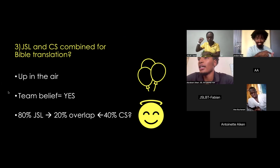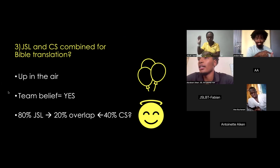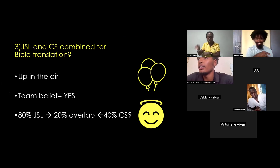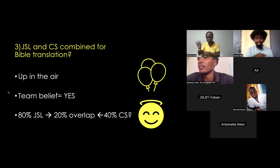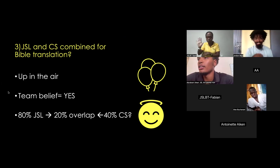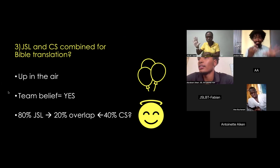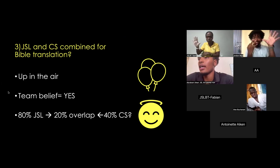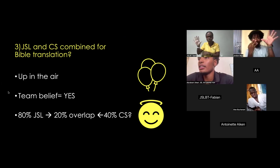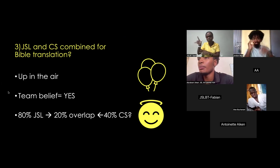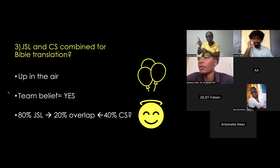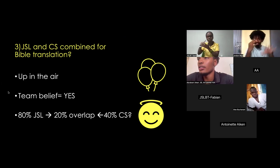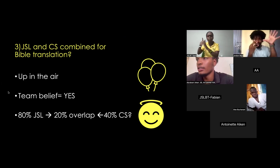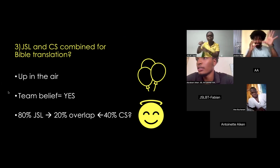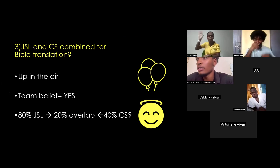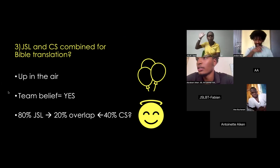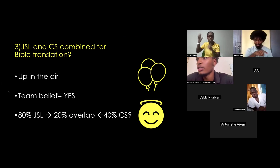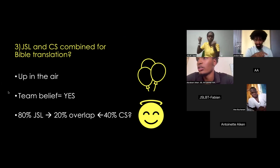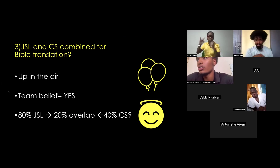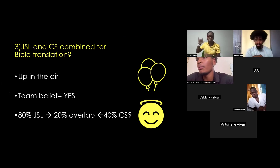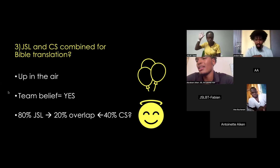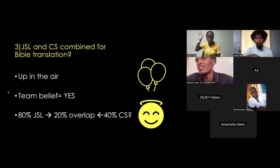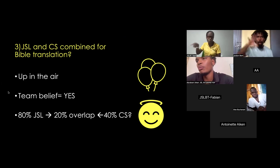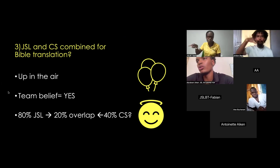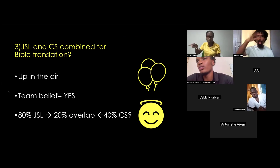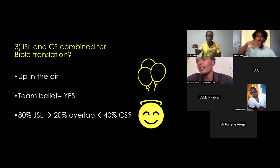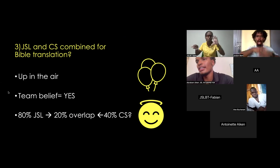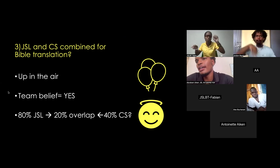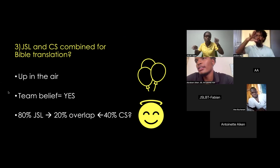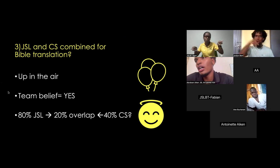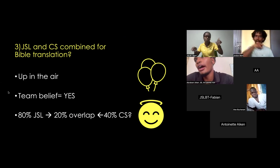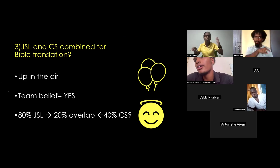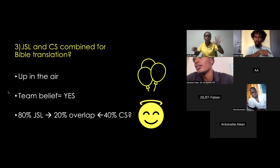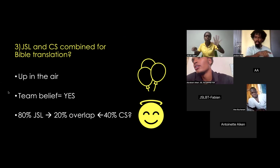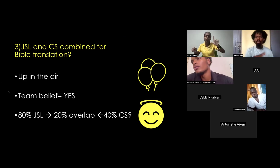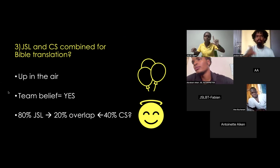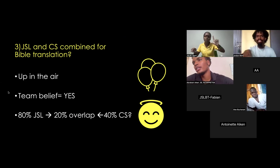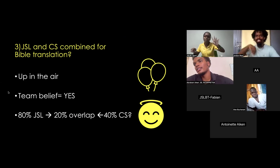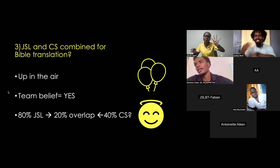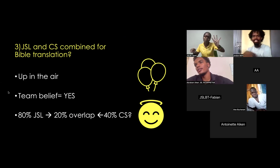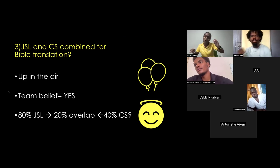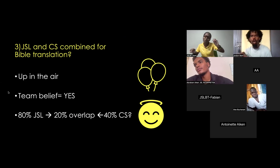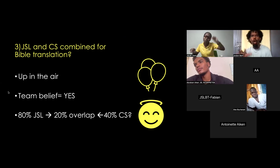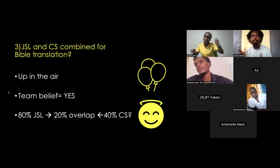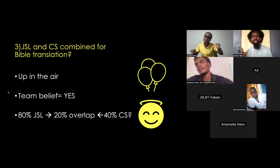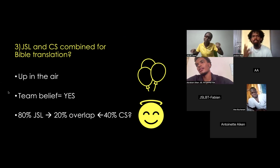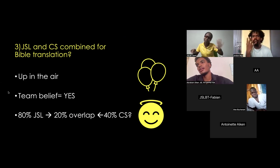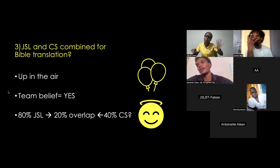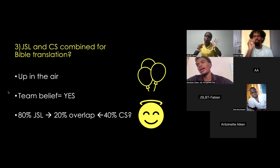JSL is 80%. So it means the most of the signs are from JSL,